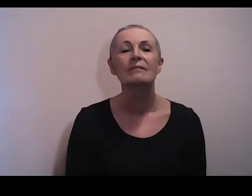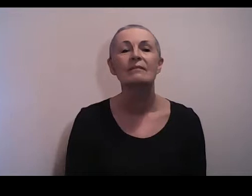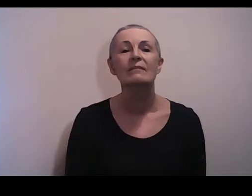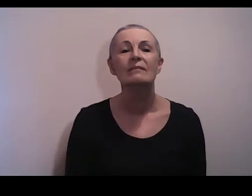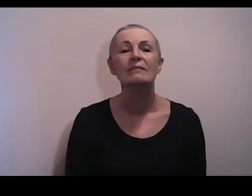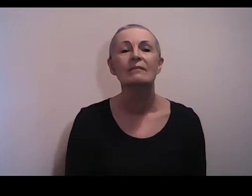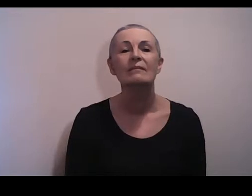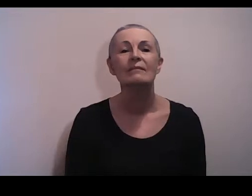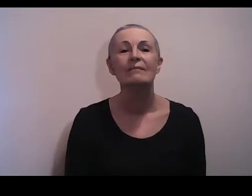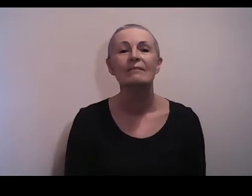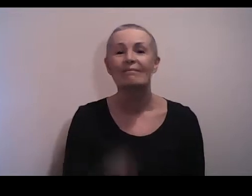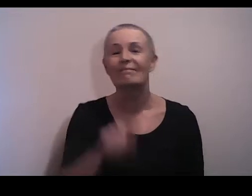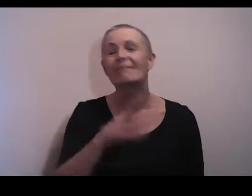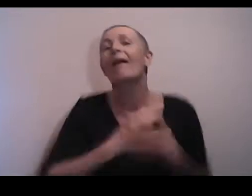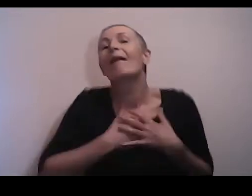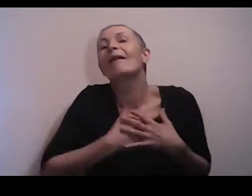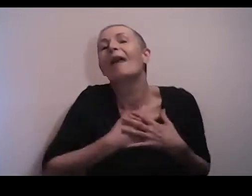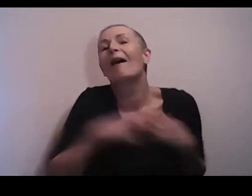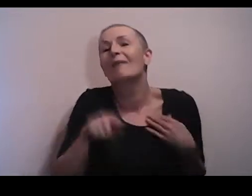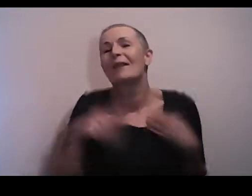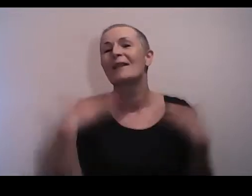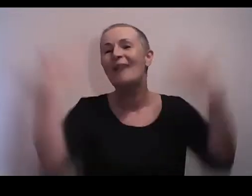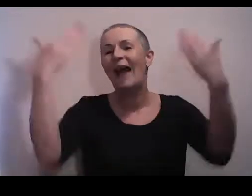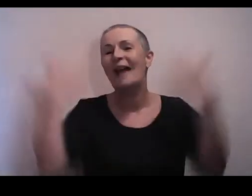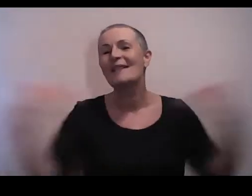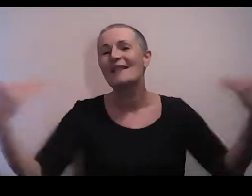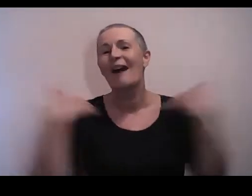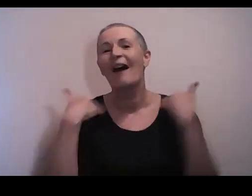I love this exercise. It's nice and easy.